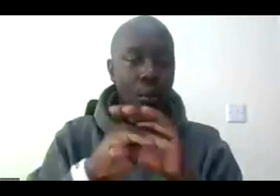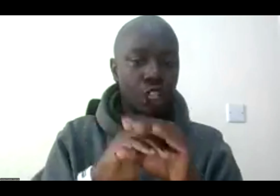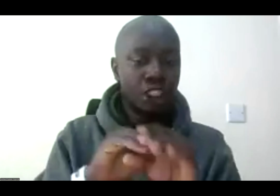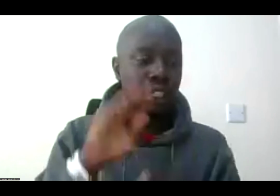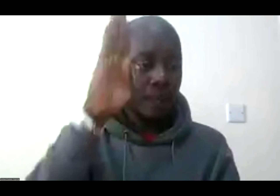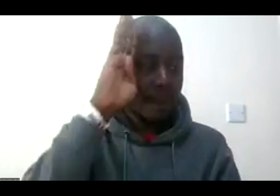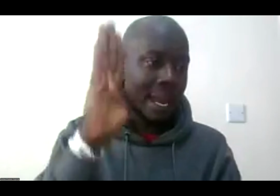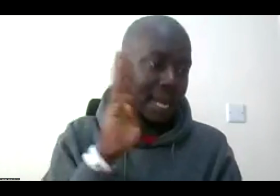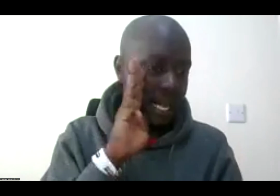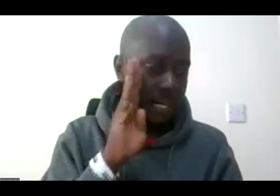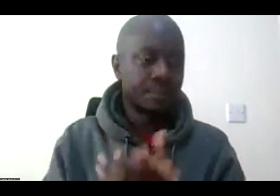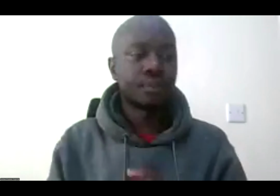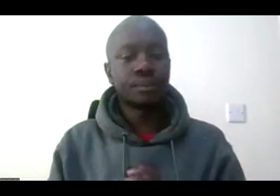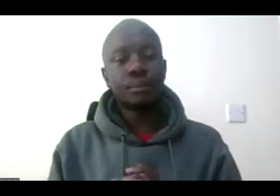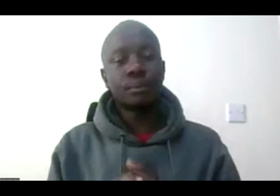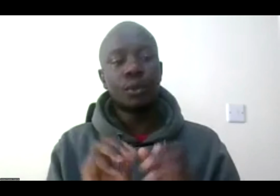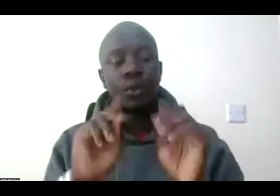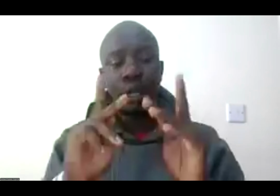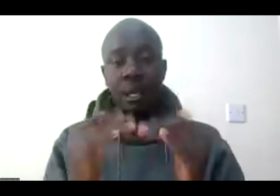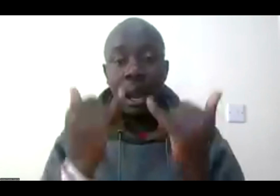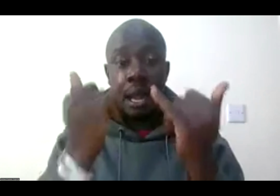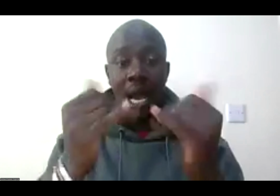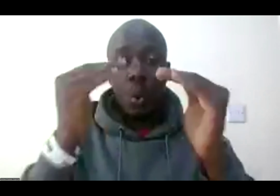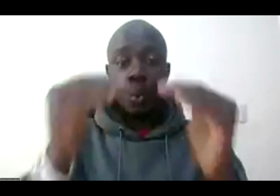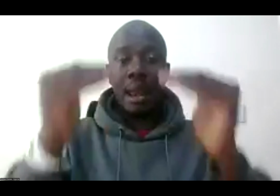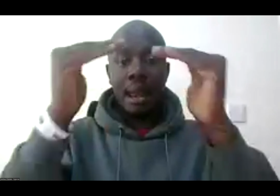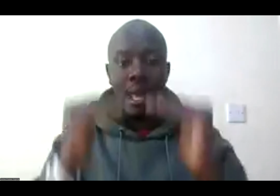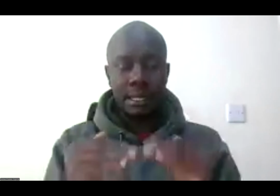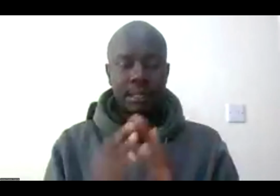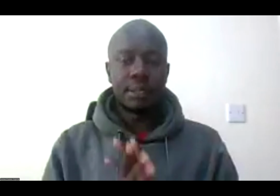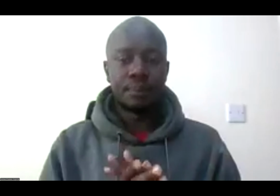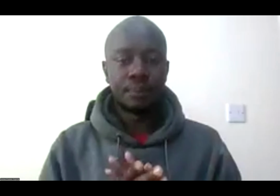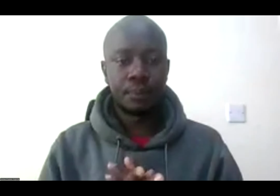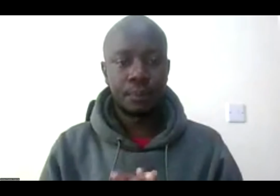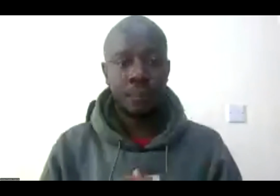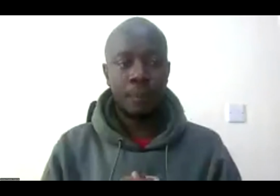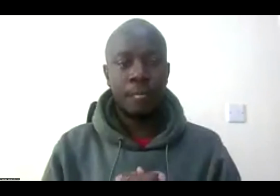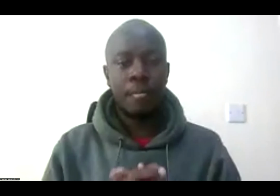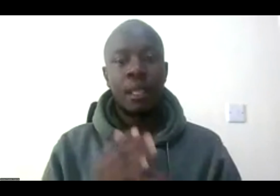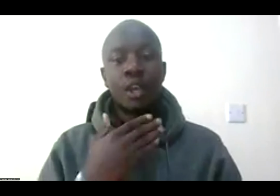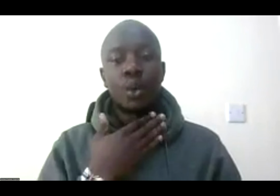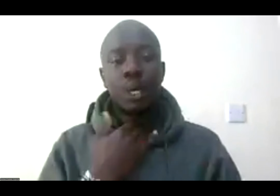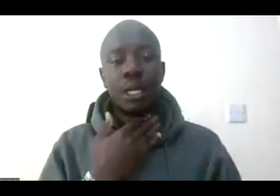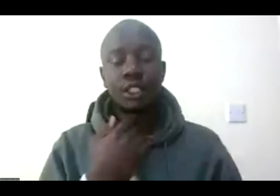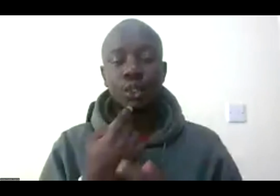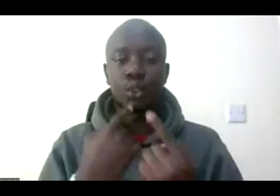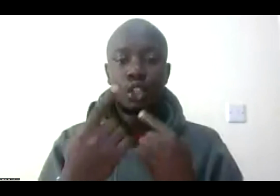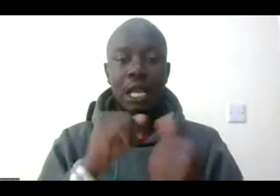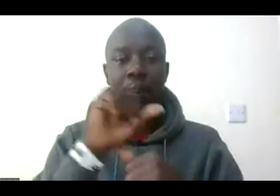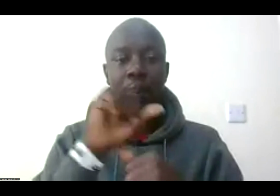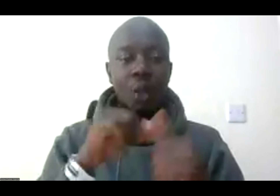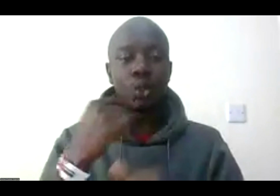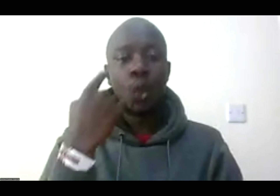be Teresia Wachira. And our colleague here who is sharing the screen is